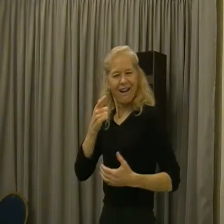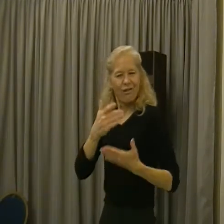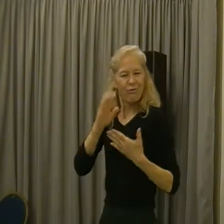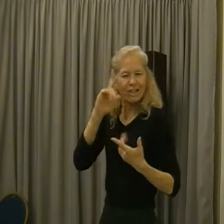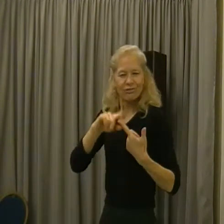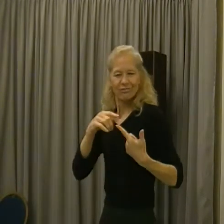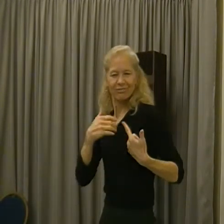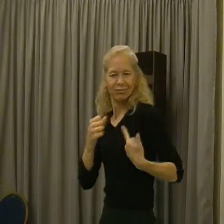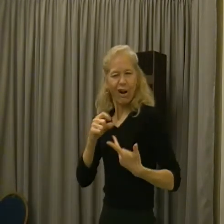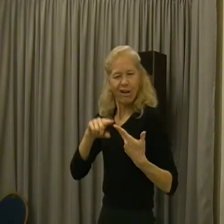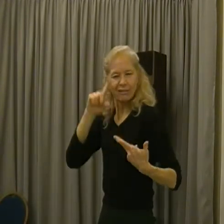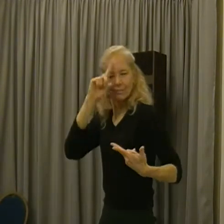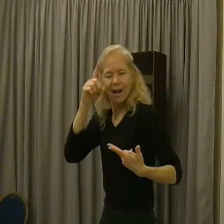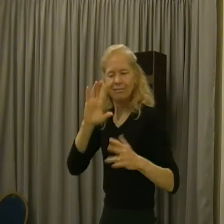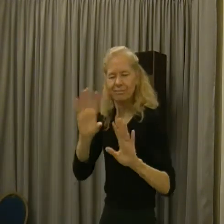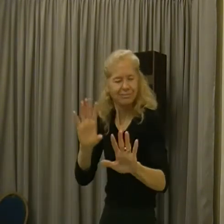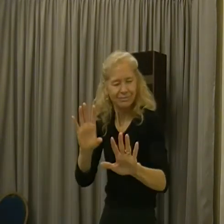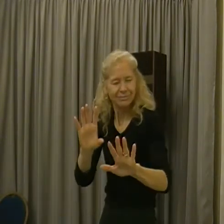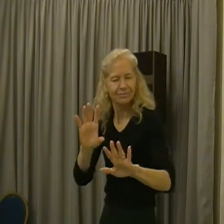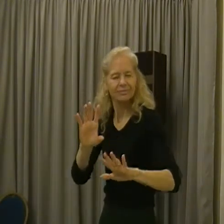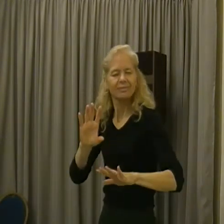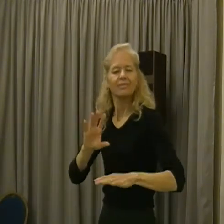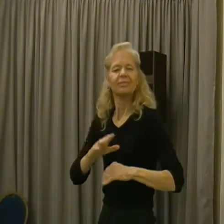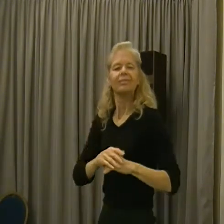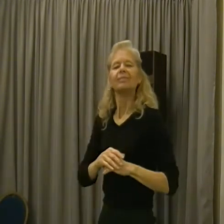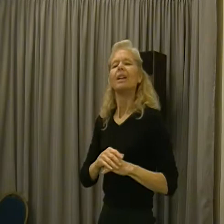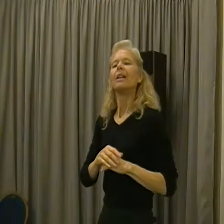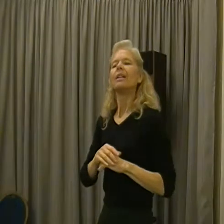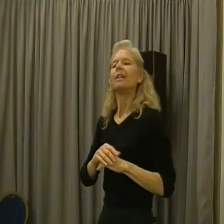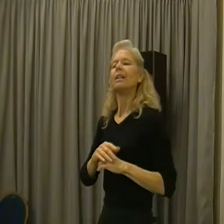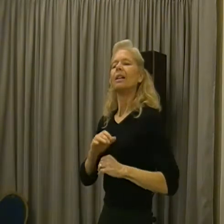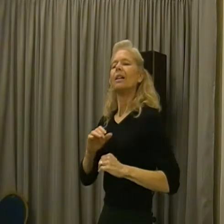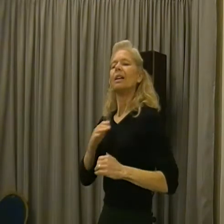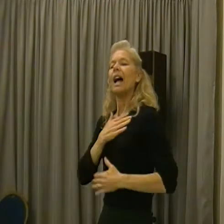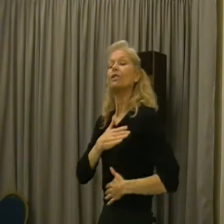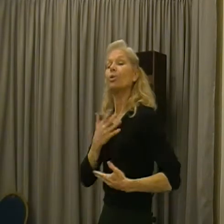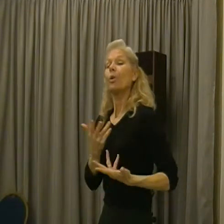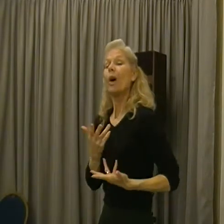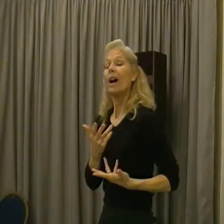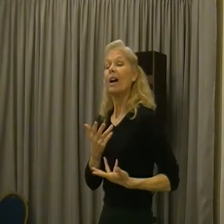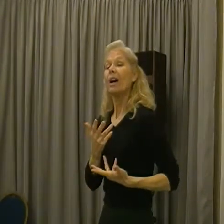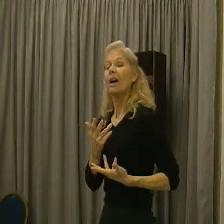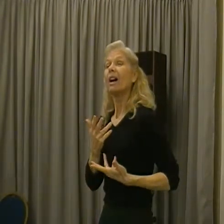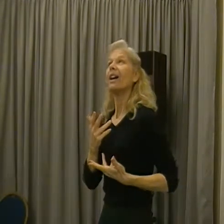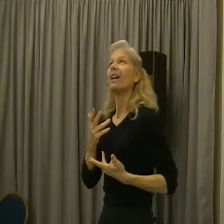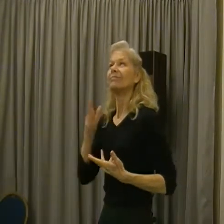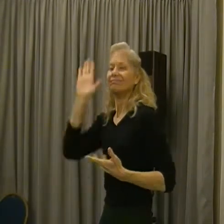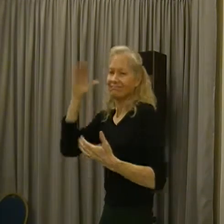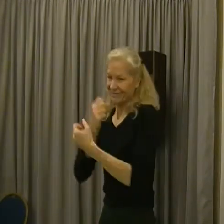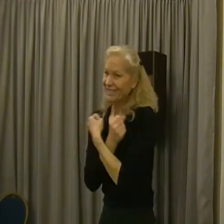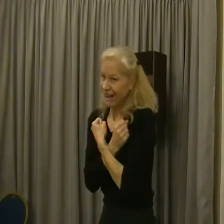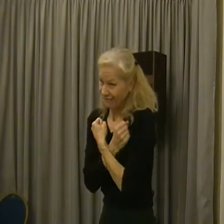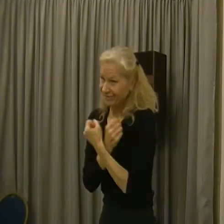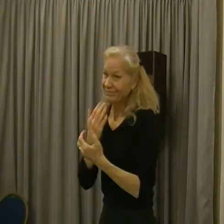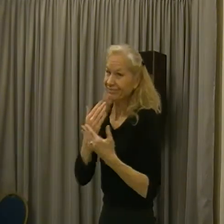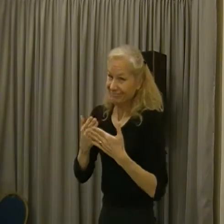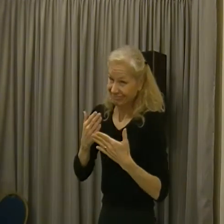God forever and ever, for wisdom and what might are his. Wisdom belongs to God. If there's any